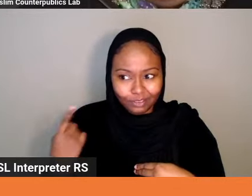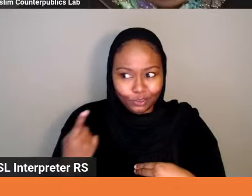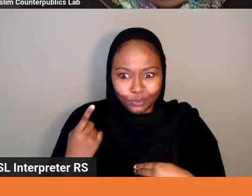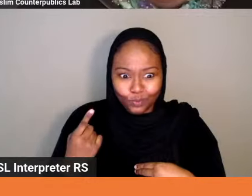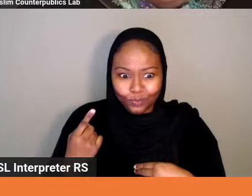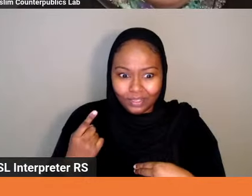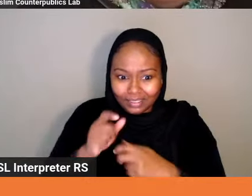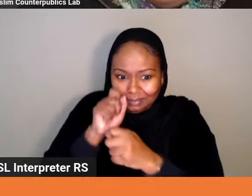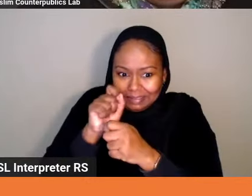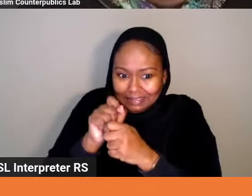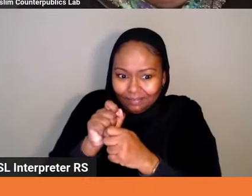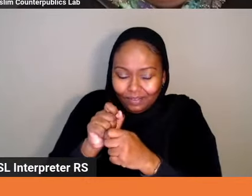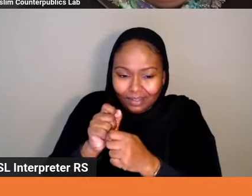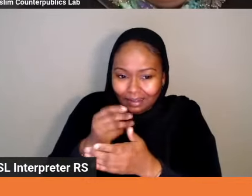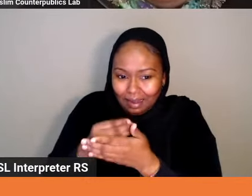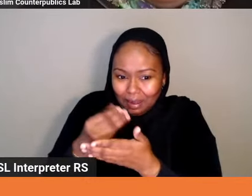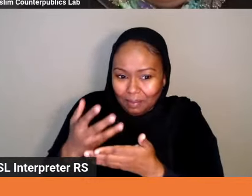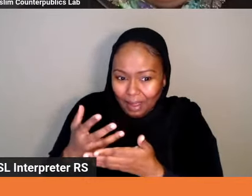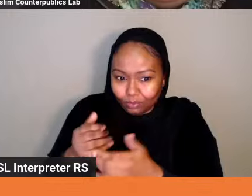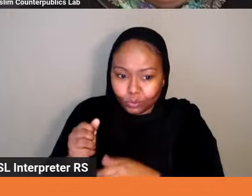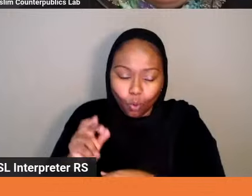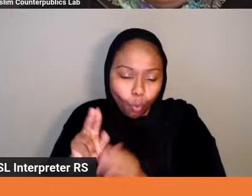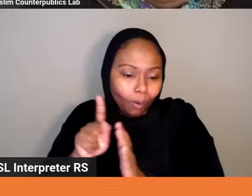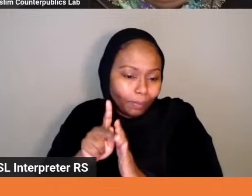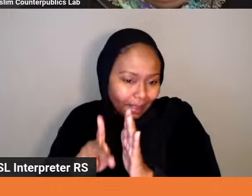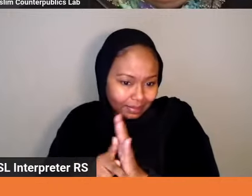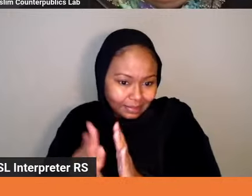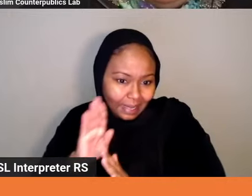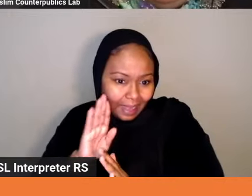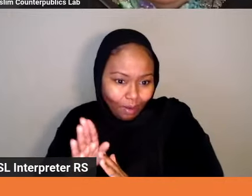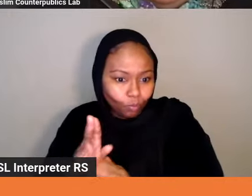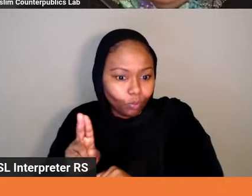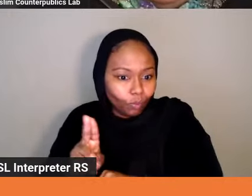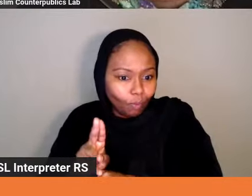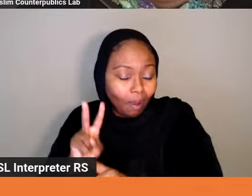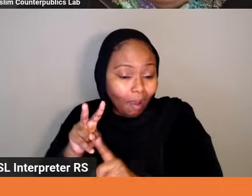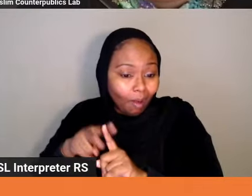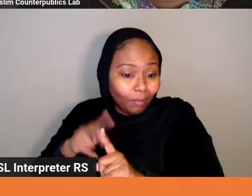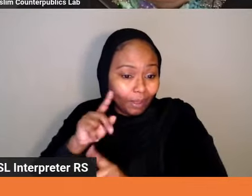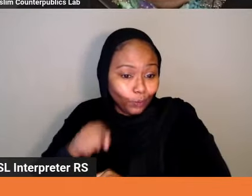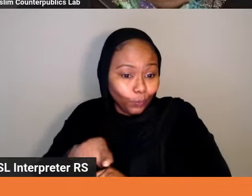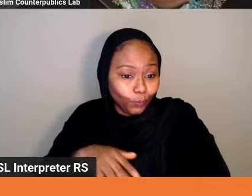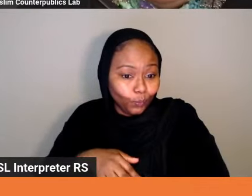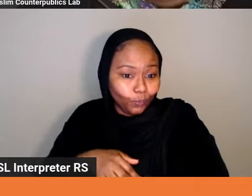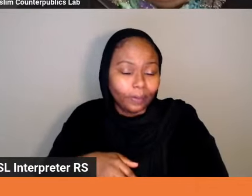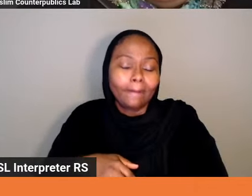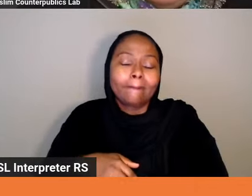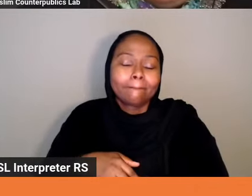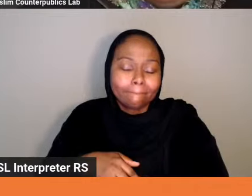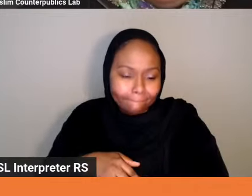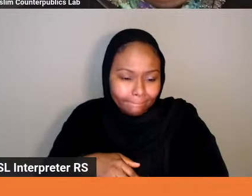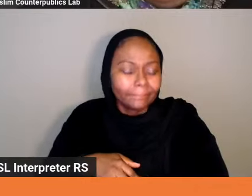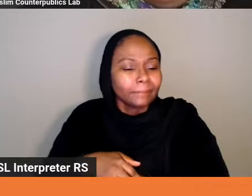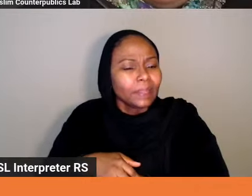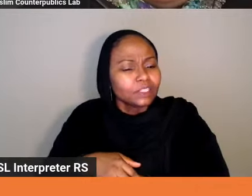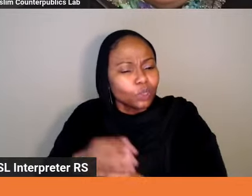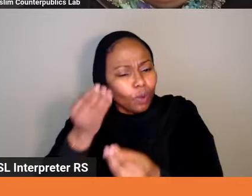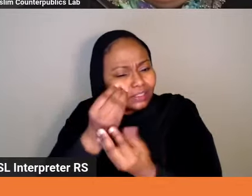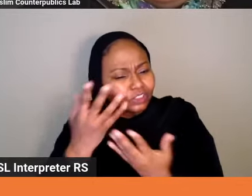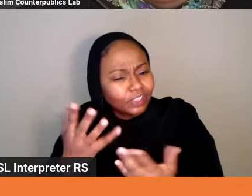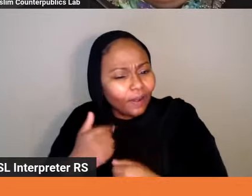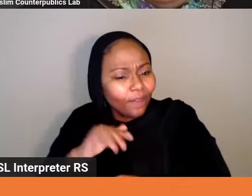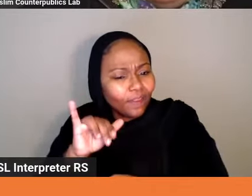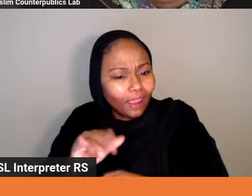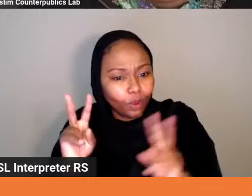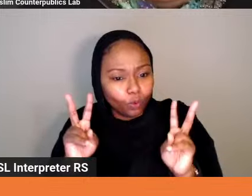of or a certain range of policy that I'm going to apply to you. And I bring that quote up because of the ways in which